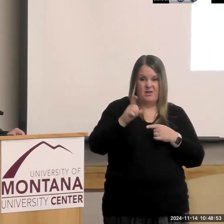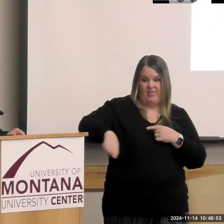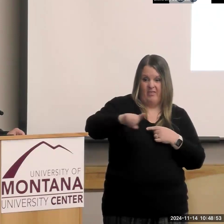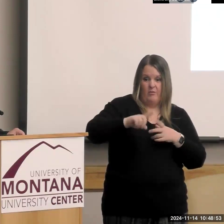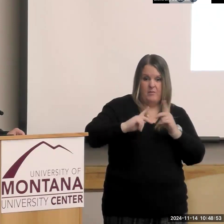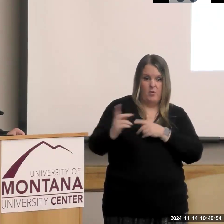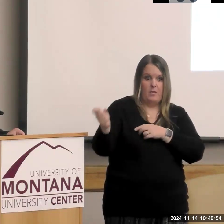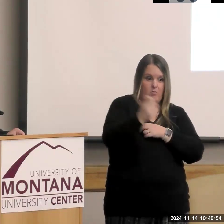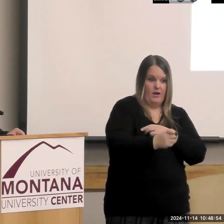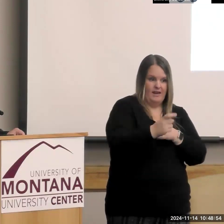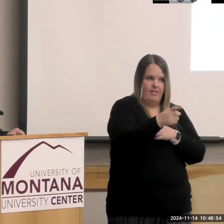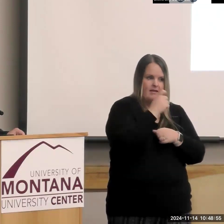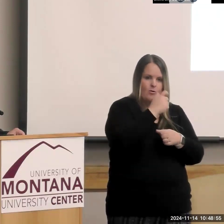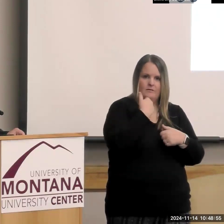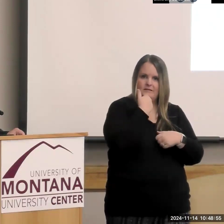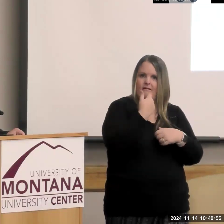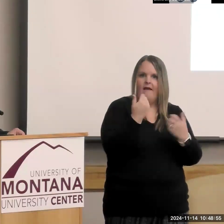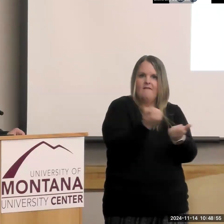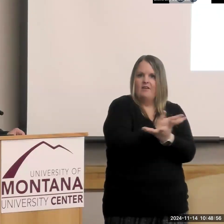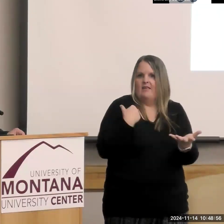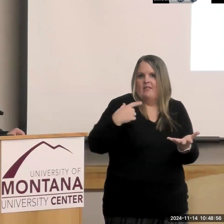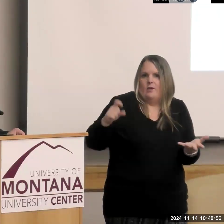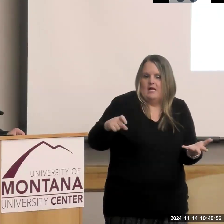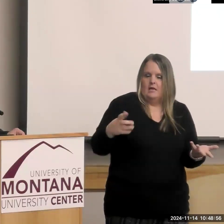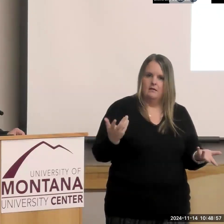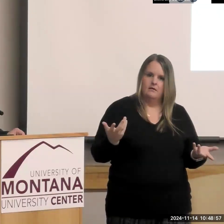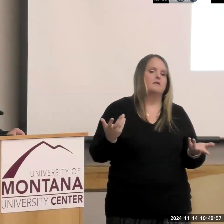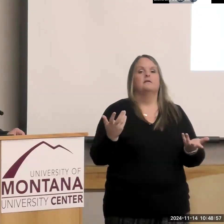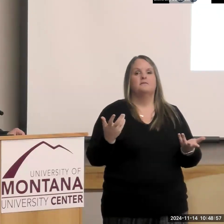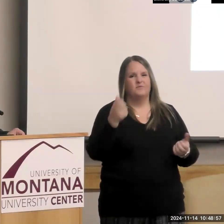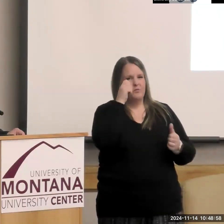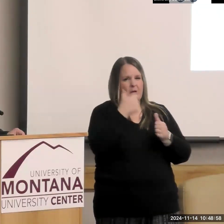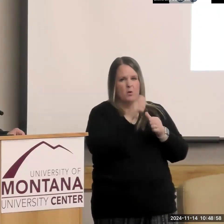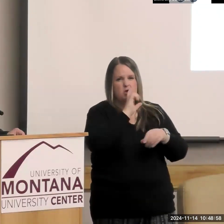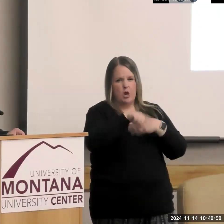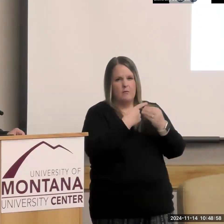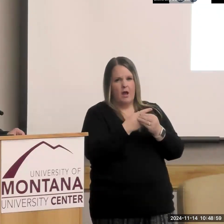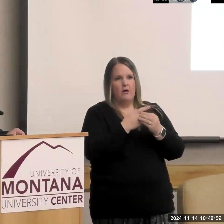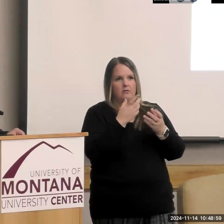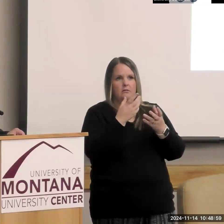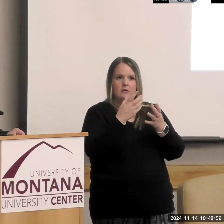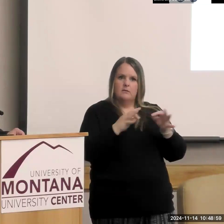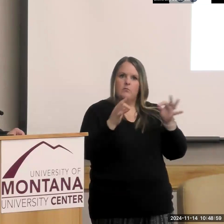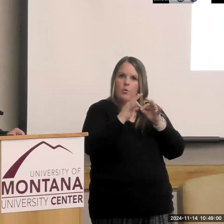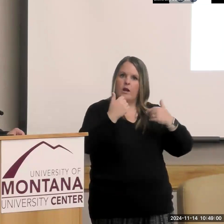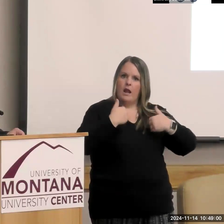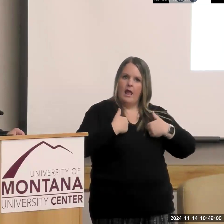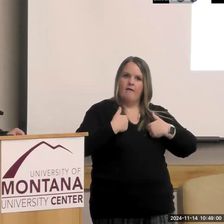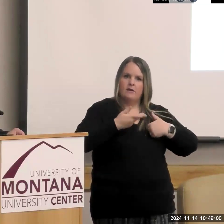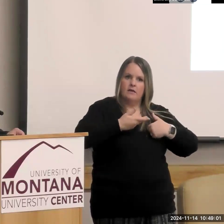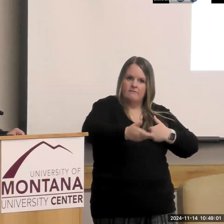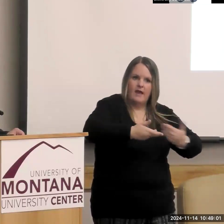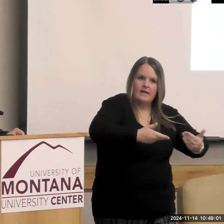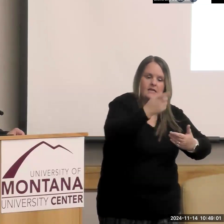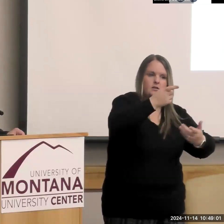Right? Remember we said yesterday, sometimes it's not bringing everybody to your table to eat the meal that you prepared. Sometimes it's being invited to their table or